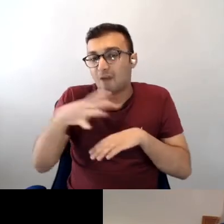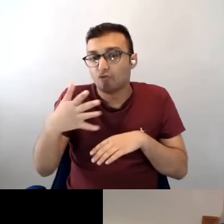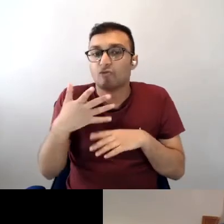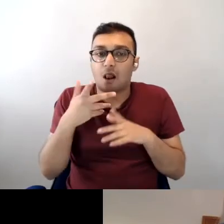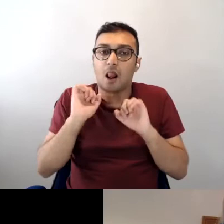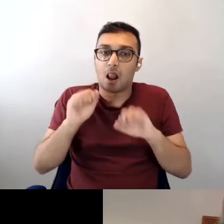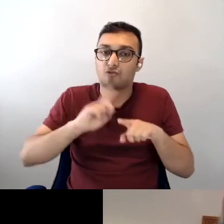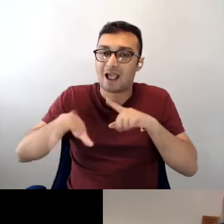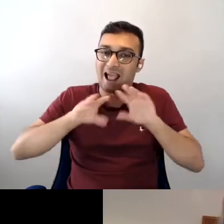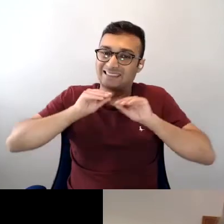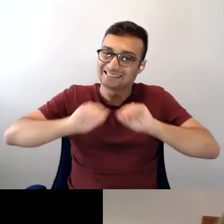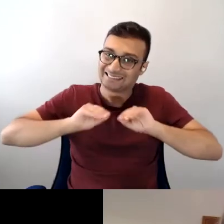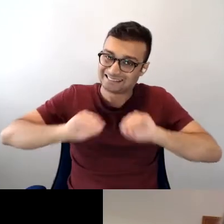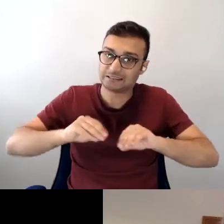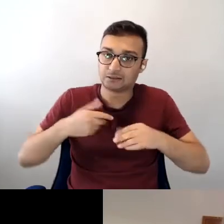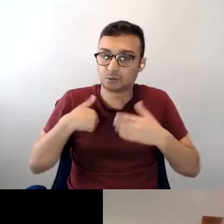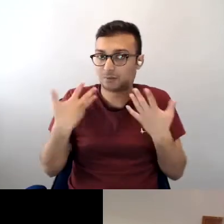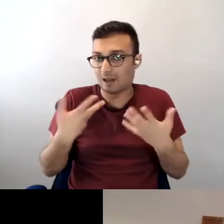teach degree and